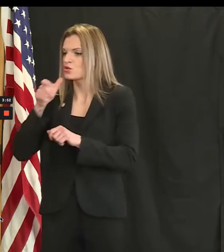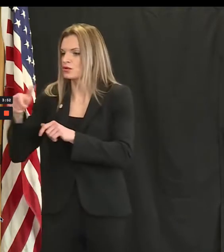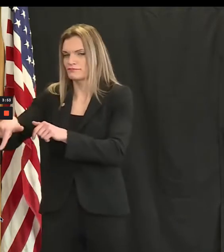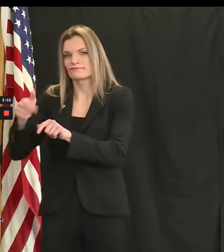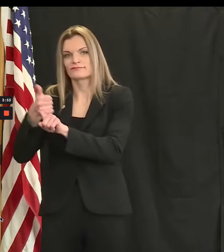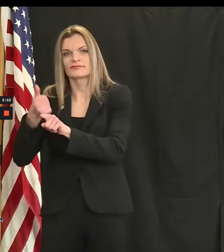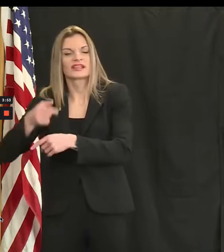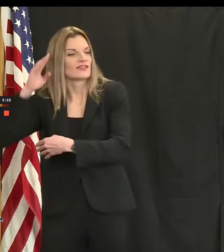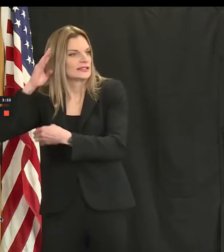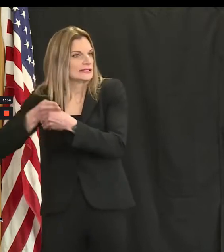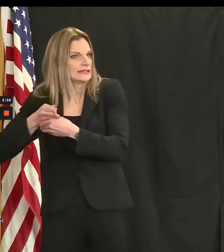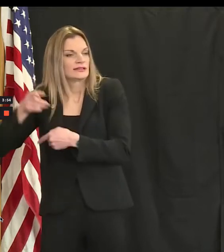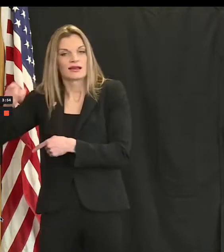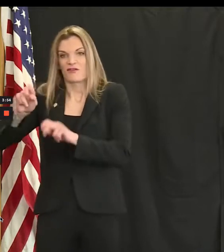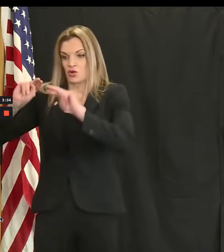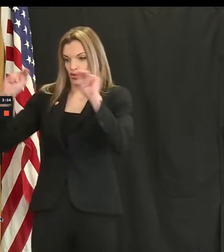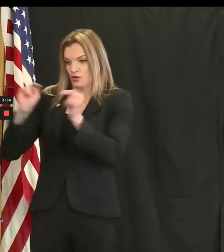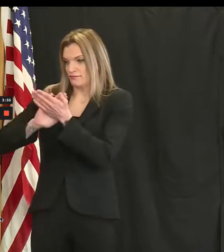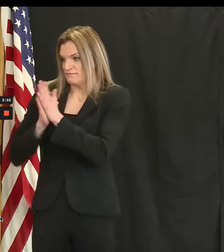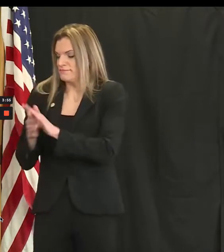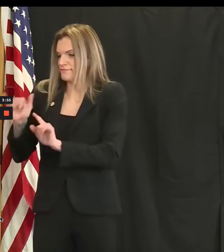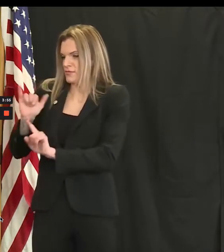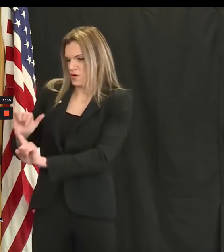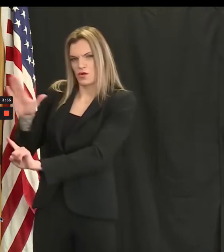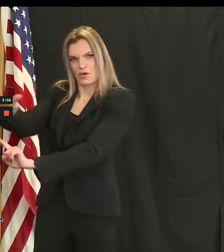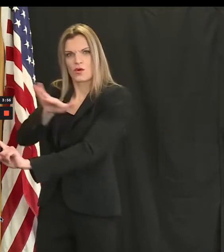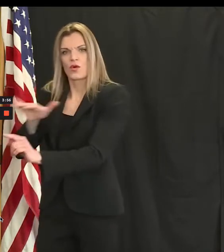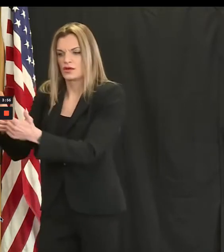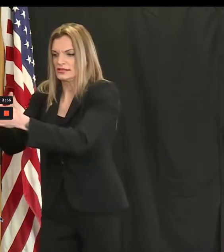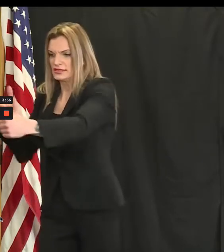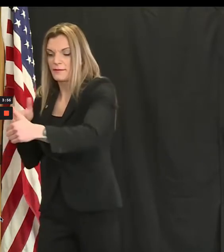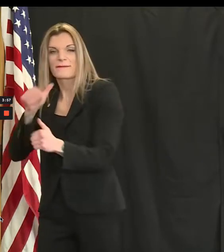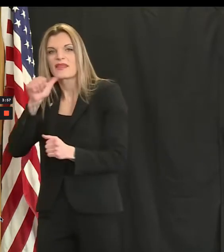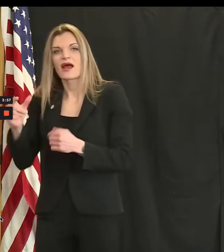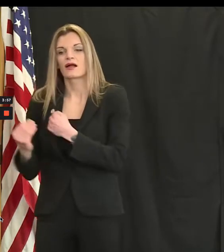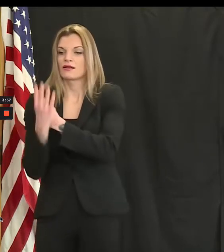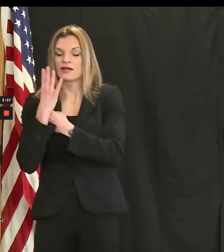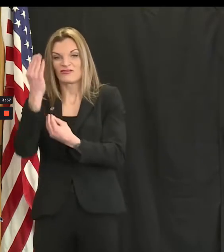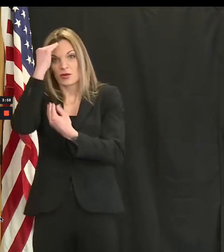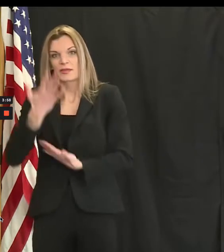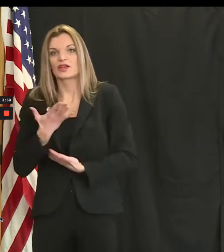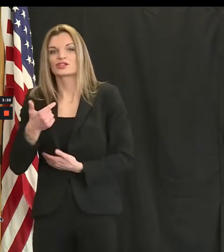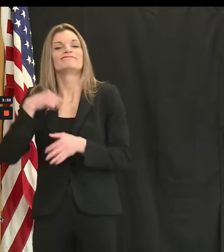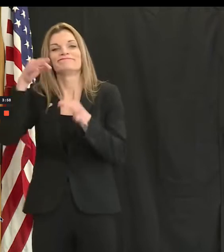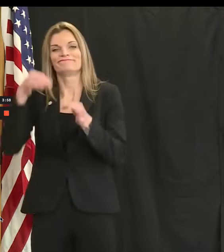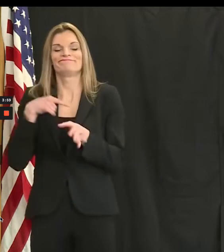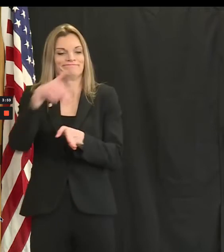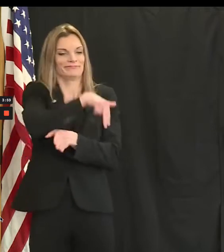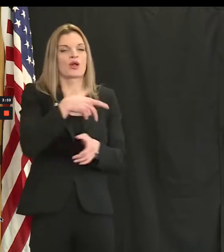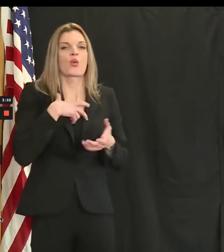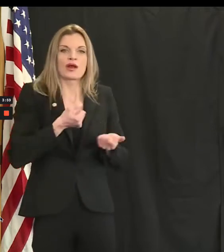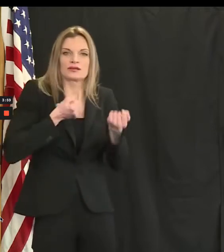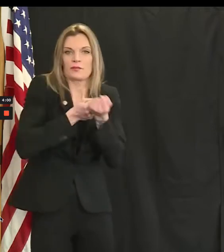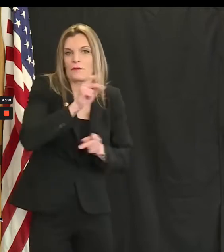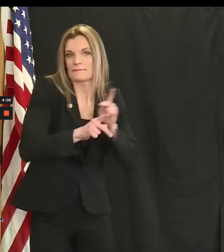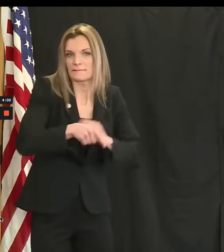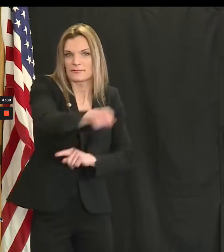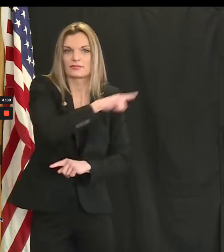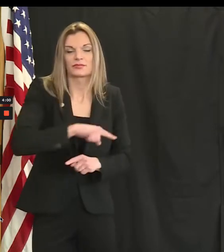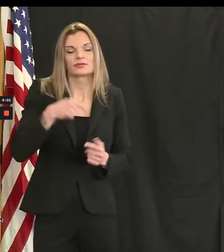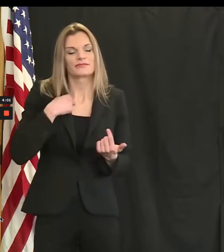resolve those lawsuits as quickly as possible and in a manner that was in the best interests of the people of our